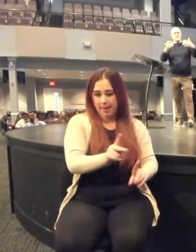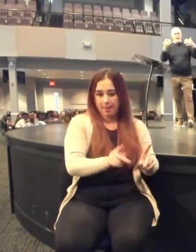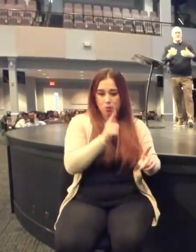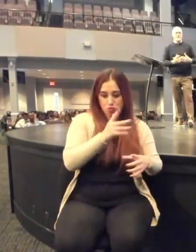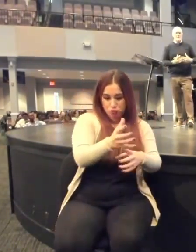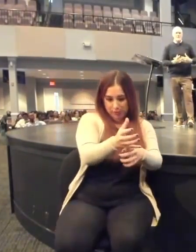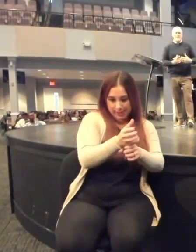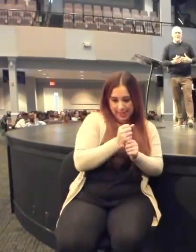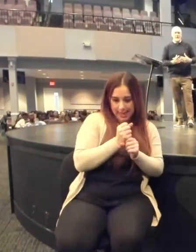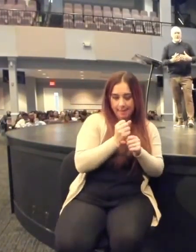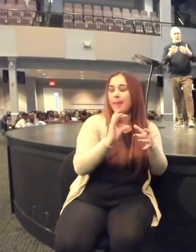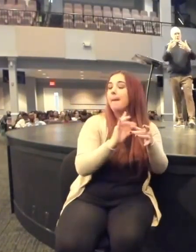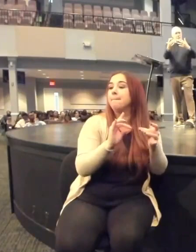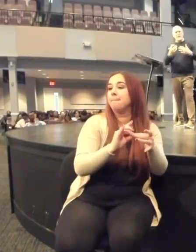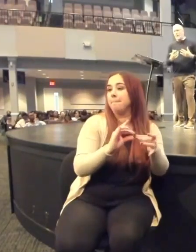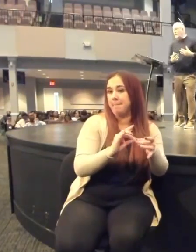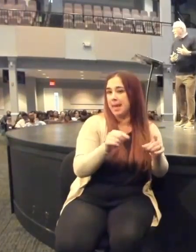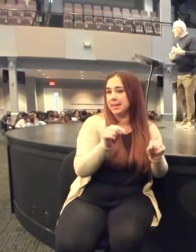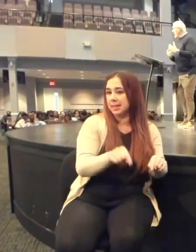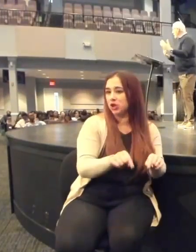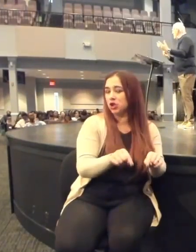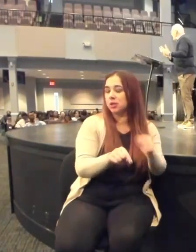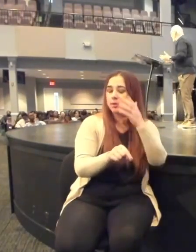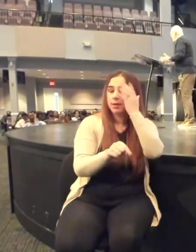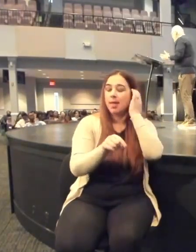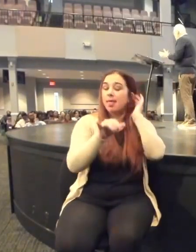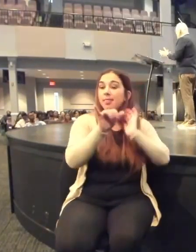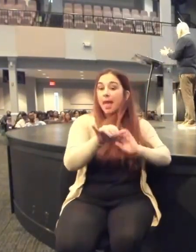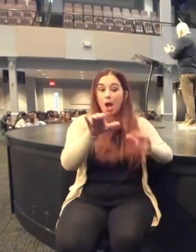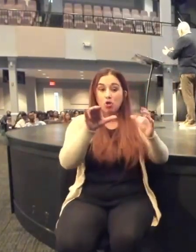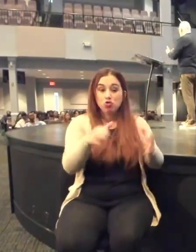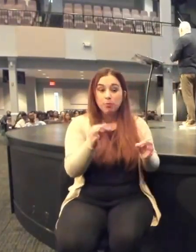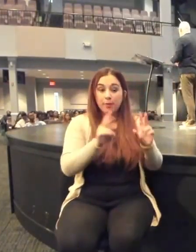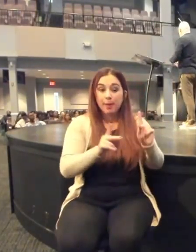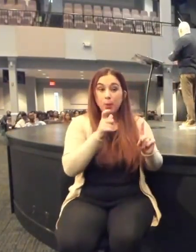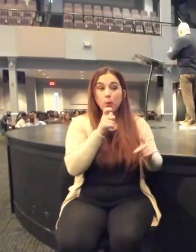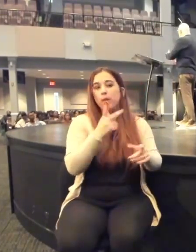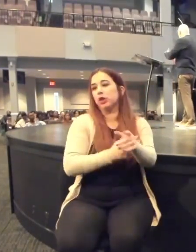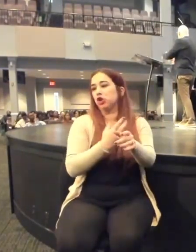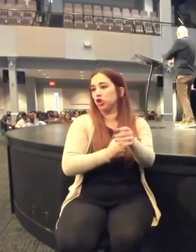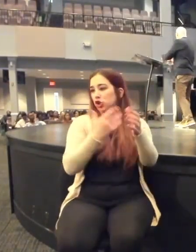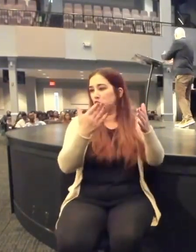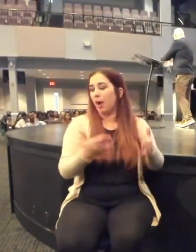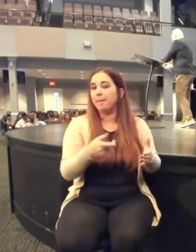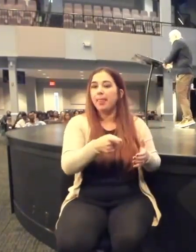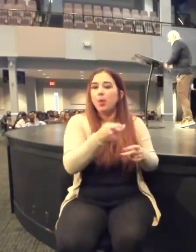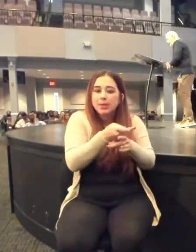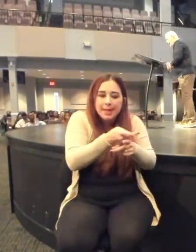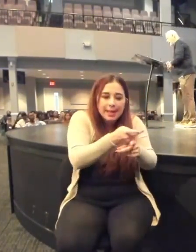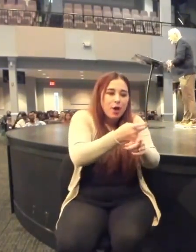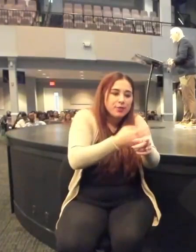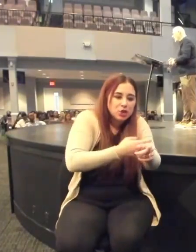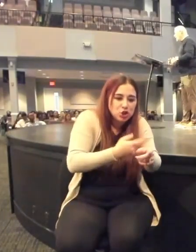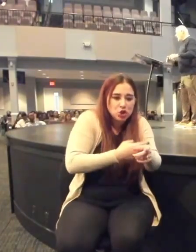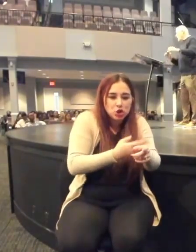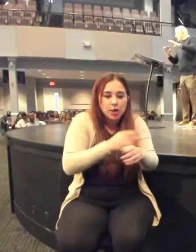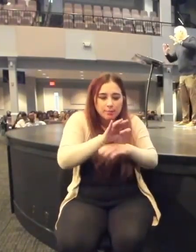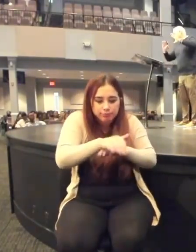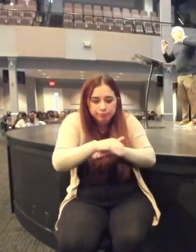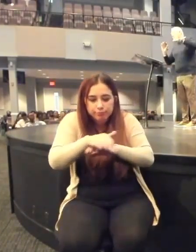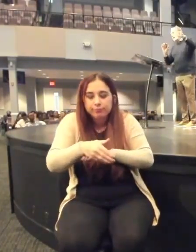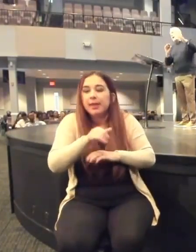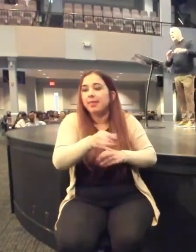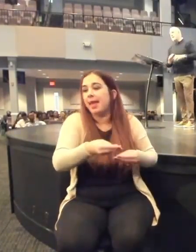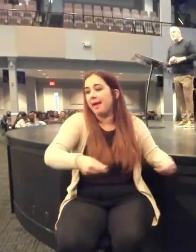received this message. And of course, we know that group of people were the shepherds who were taking care of their flocks by night there in that